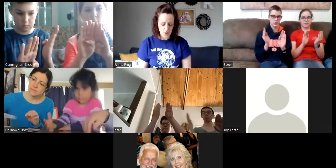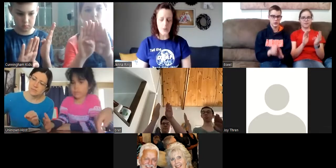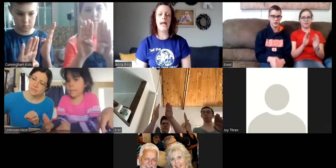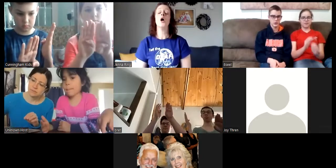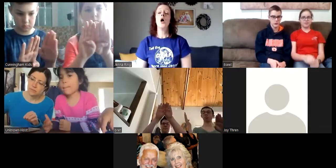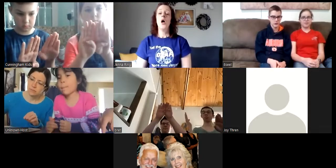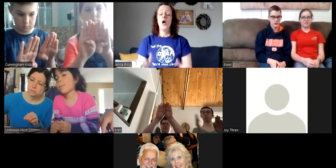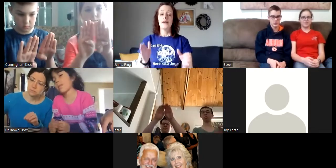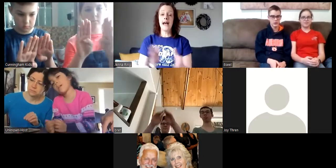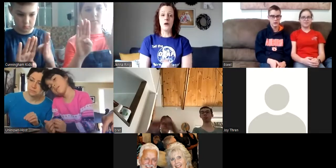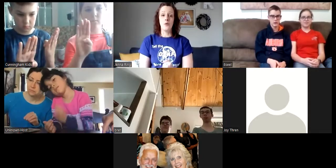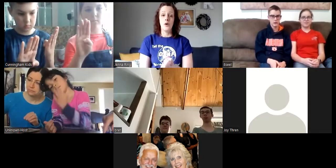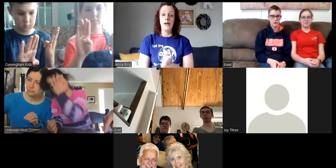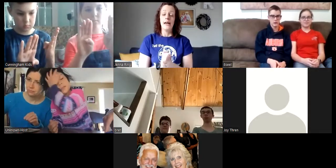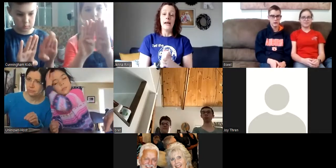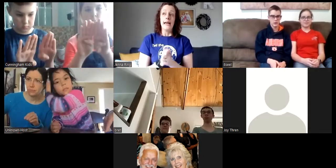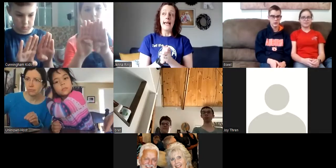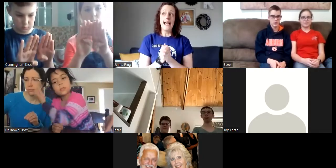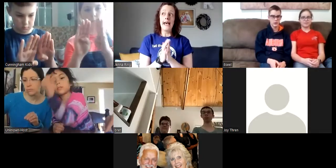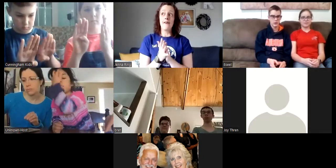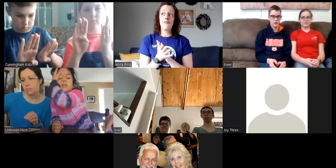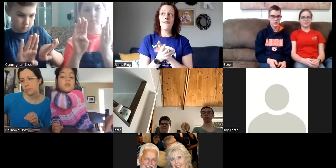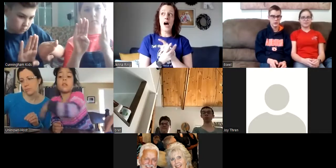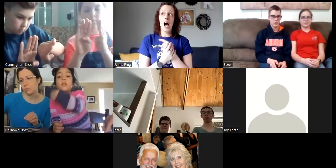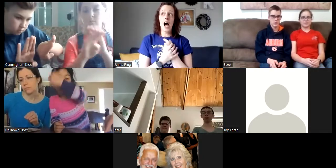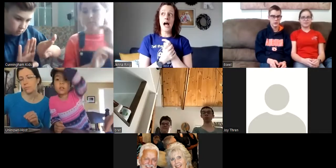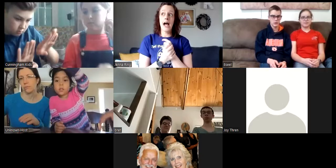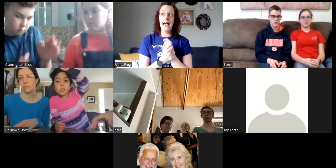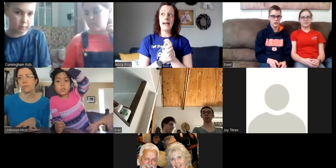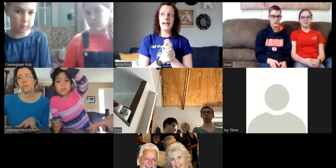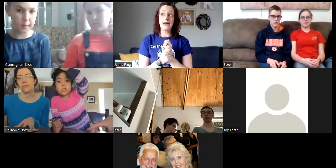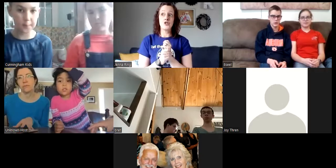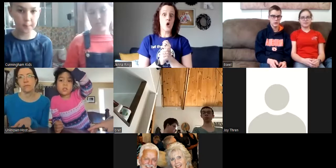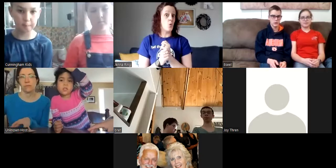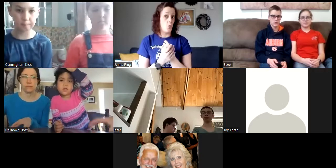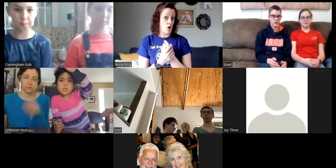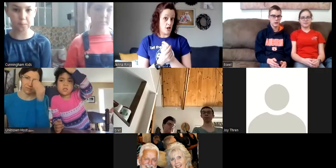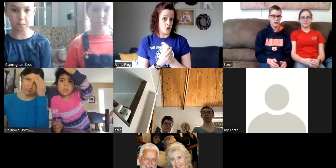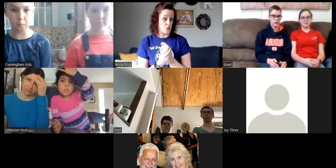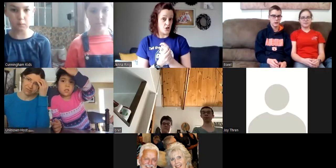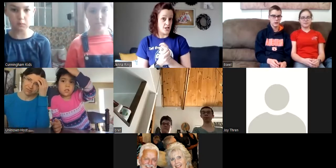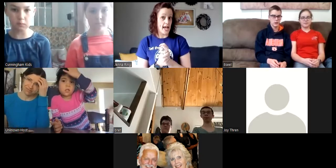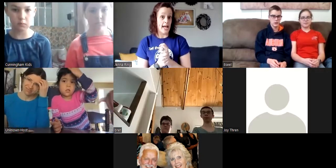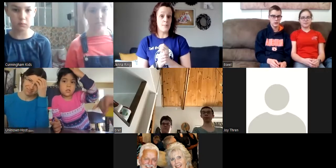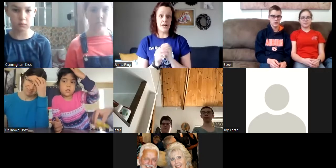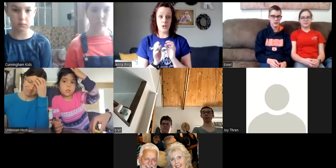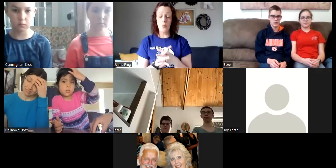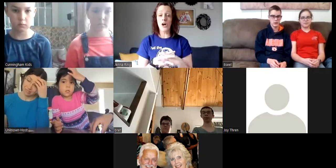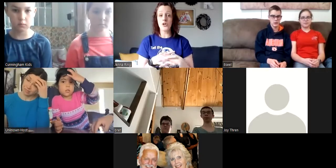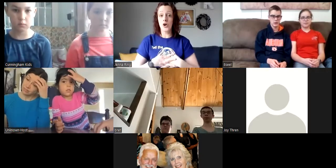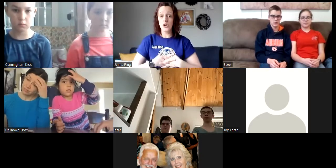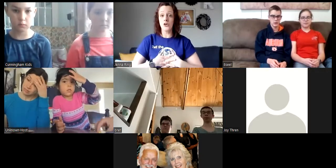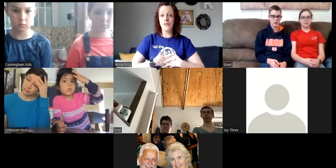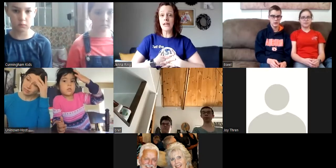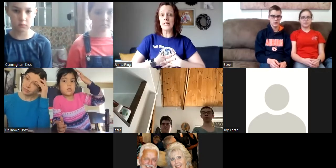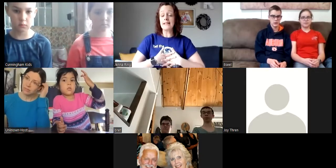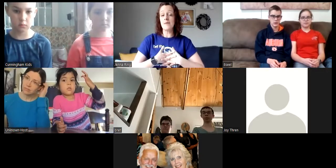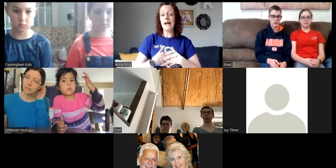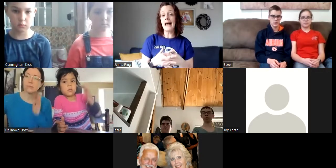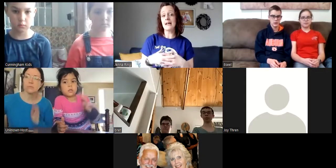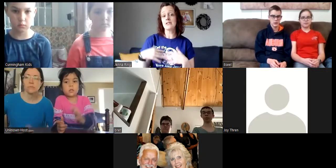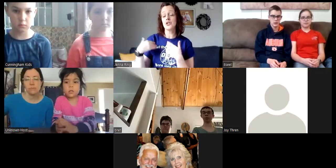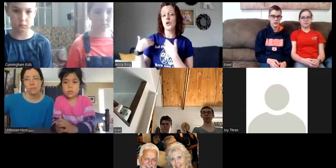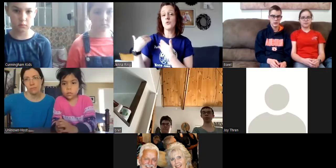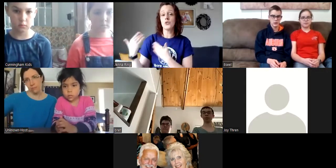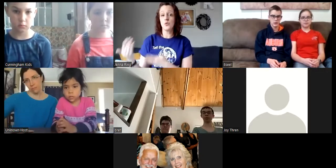door. Okay, now, if I don't want to stay, but I don't want to hurt your feelings,